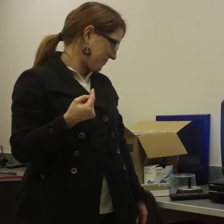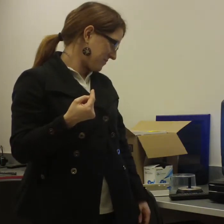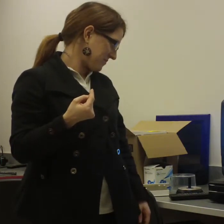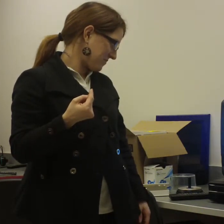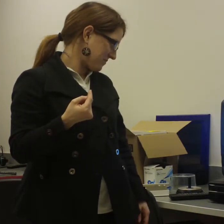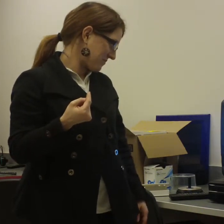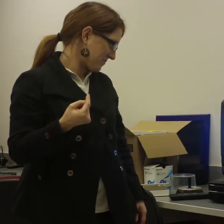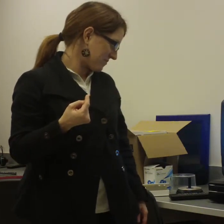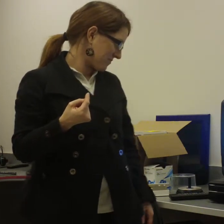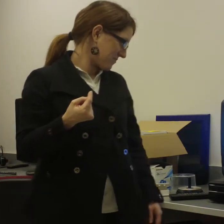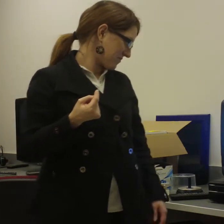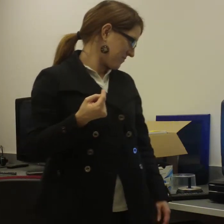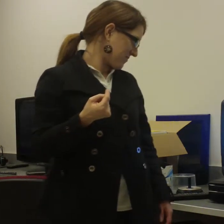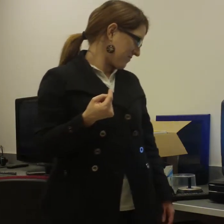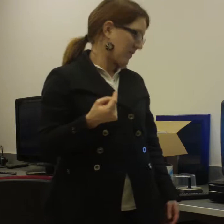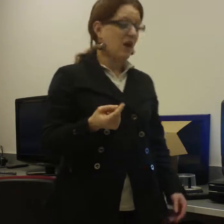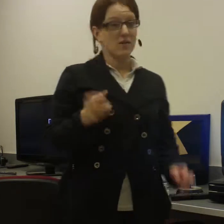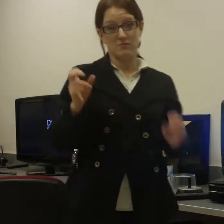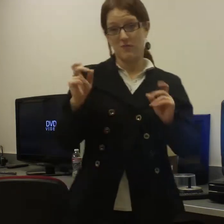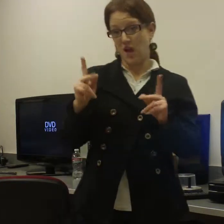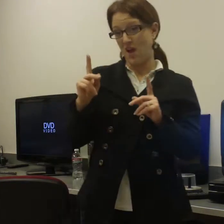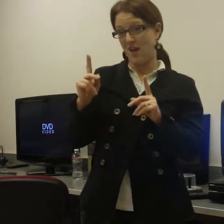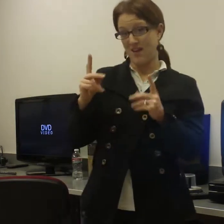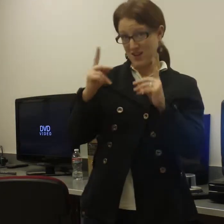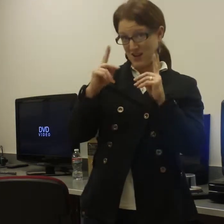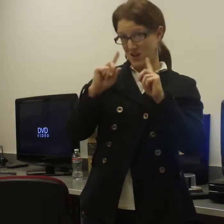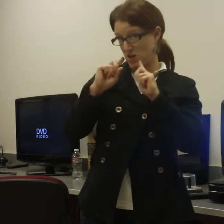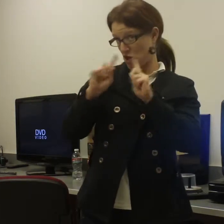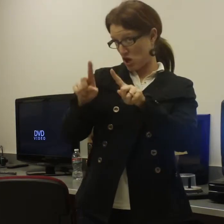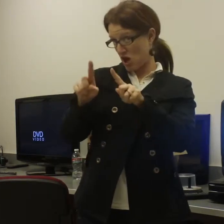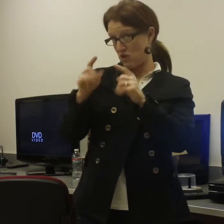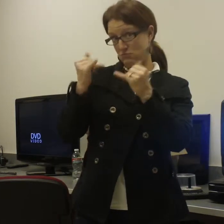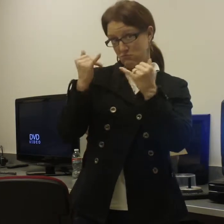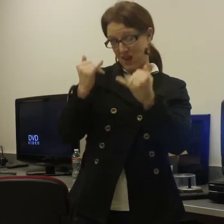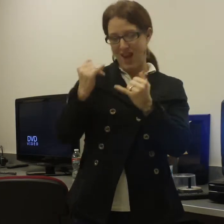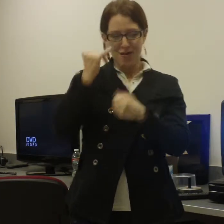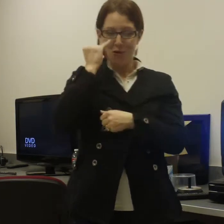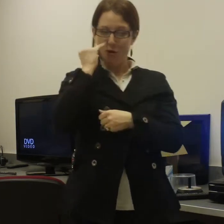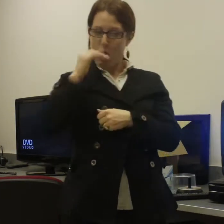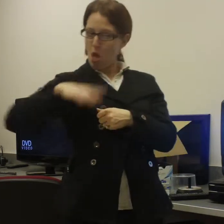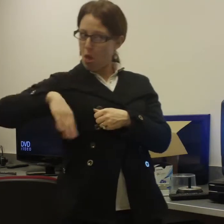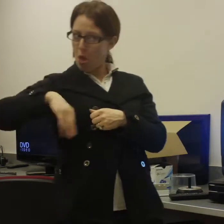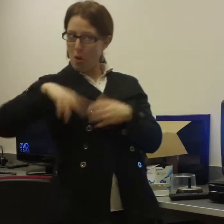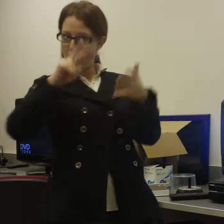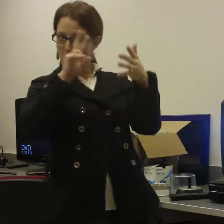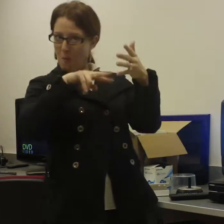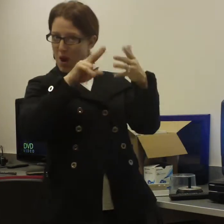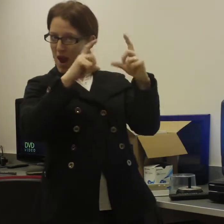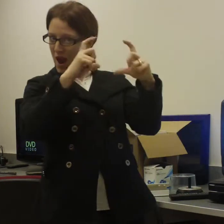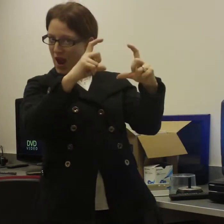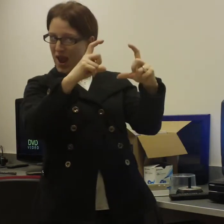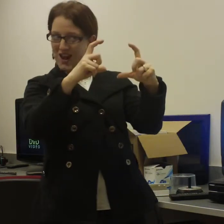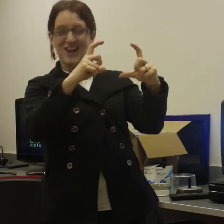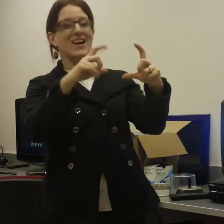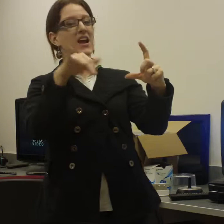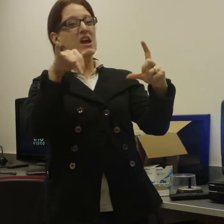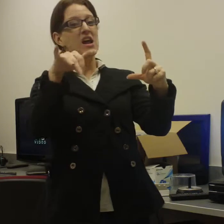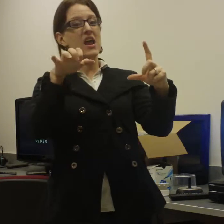Okay, I'll tell you right now, for those of you that have not read this yet, for those of you that have not read it yet, yes, that boy in the picture right